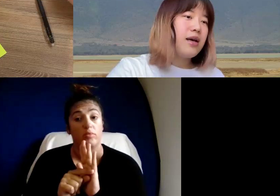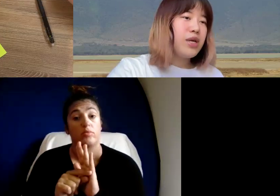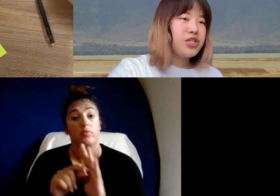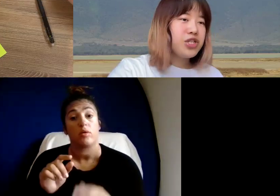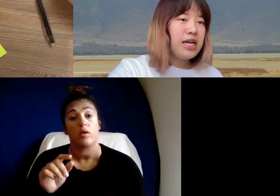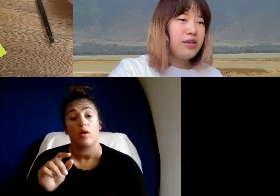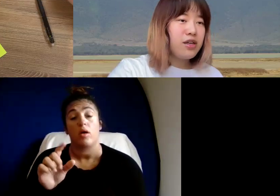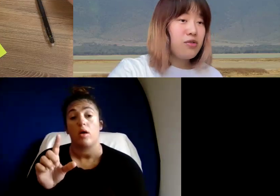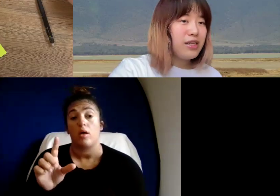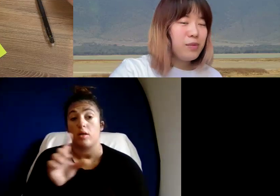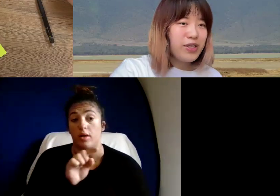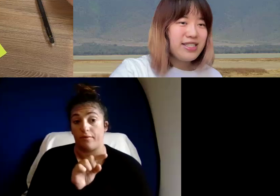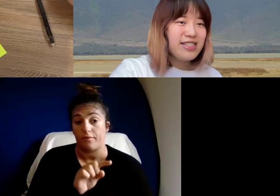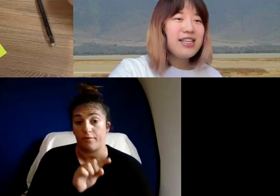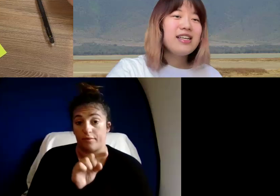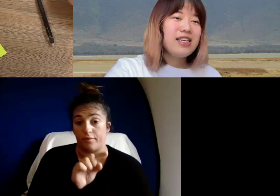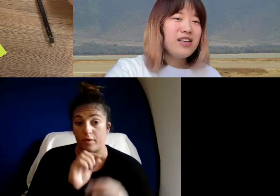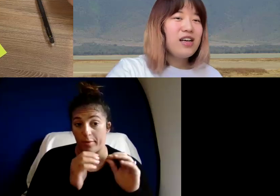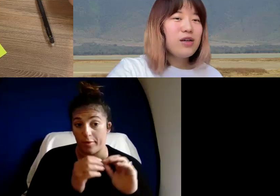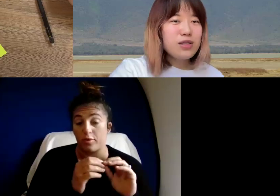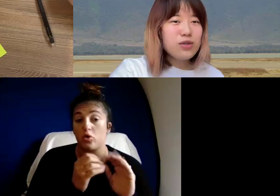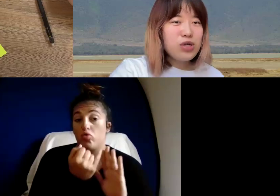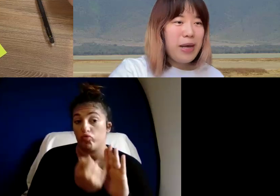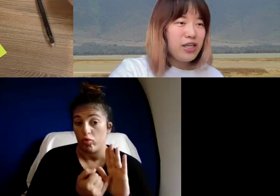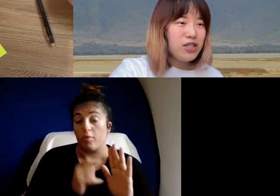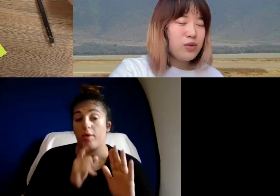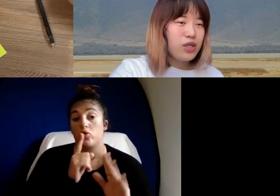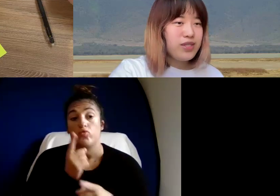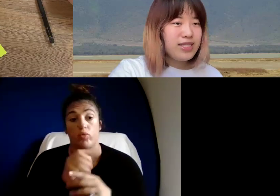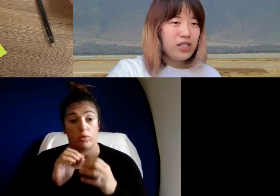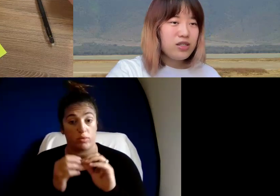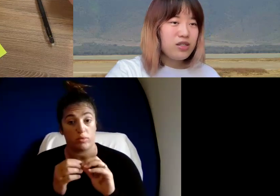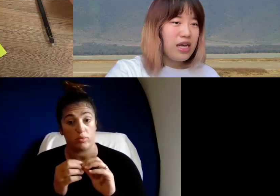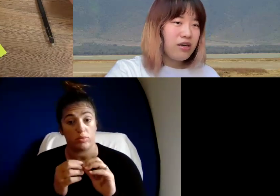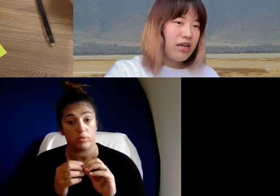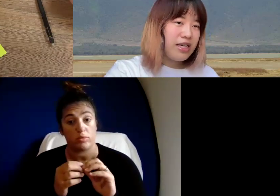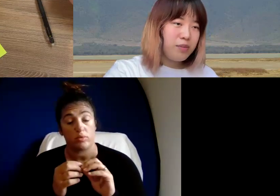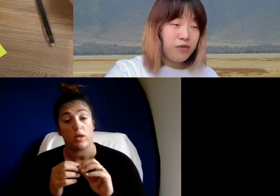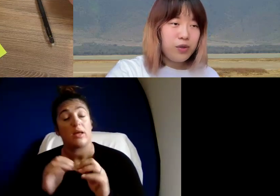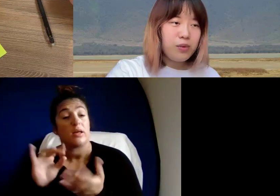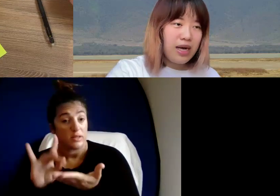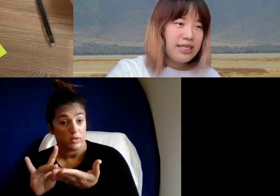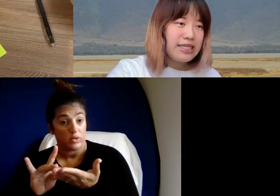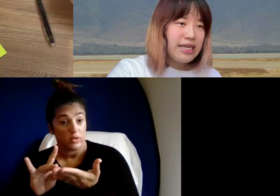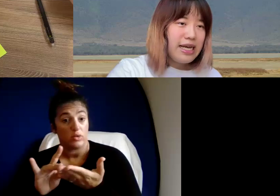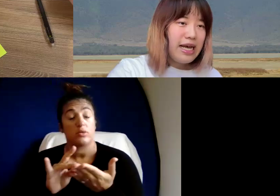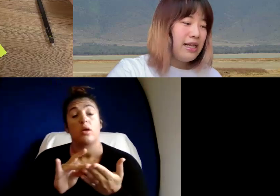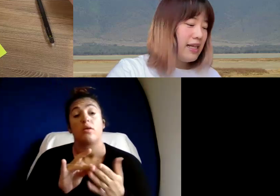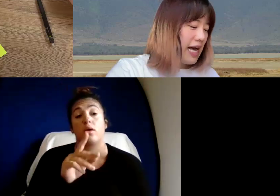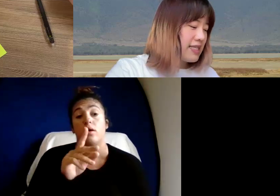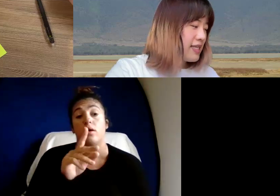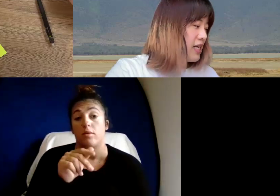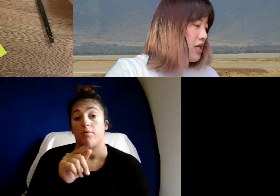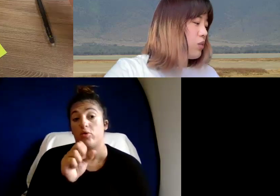left and make sure that they're right numbers. You can also draw patterns or use stickers to decorate them if you want.